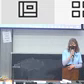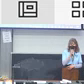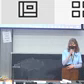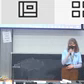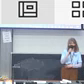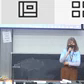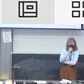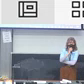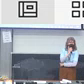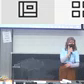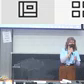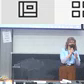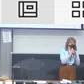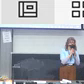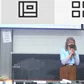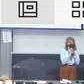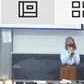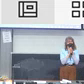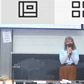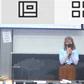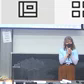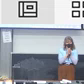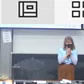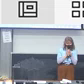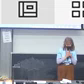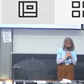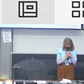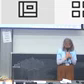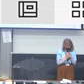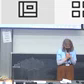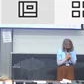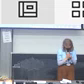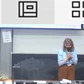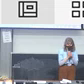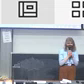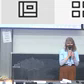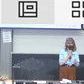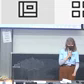Hi, everyone. I hope you enjoyed your lunch and welcome to our next plenary speaker.